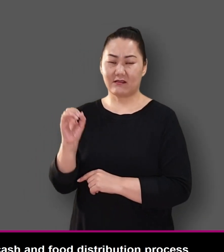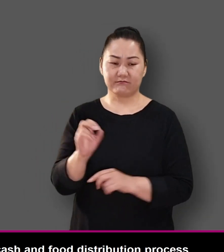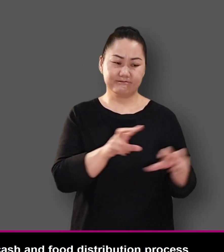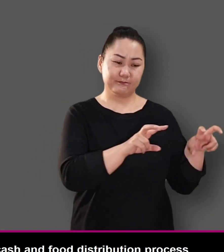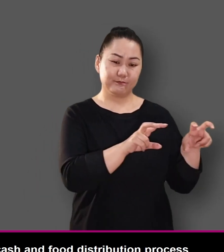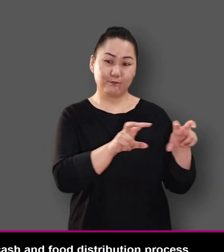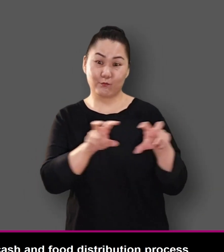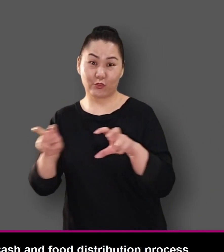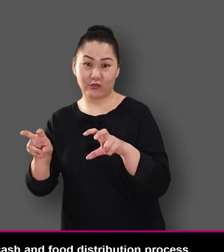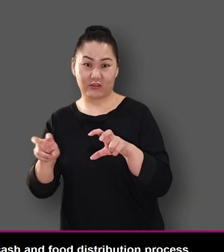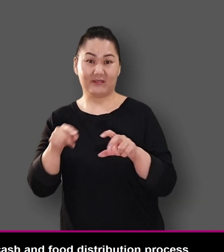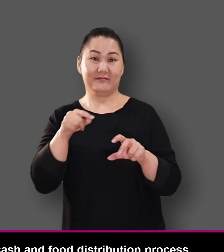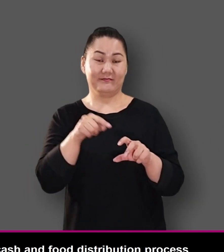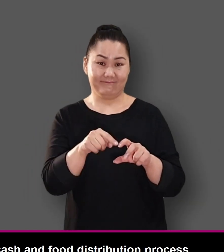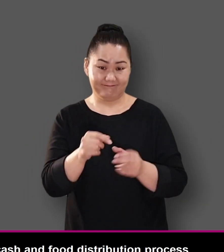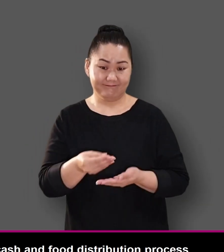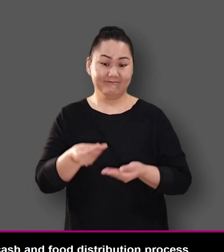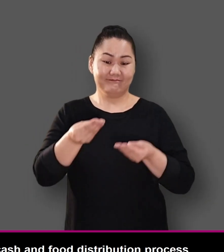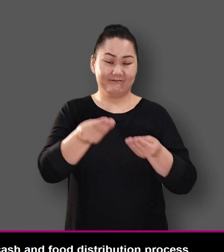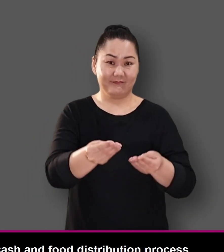ensuring that the cash and food distribution process